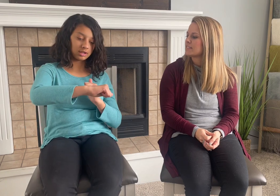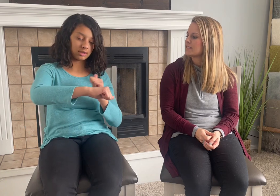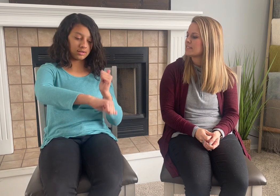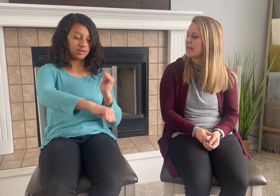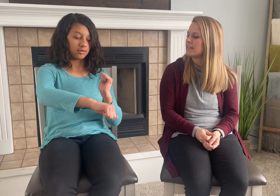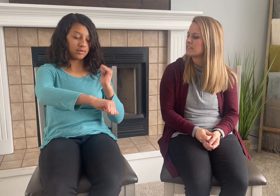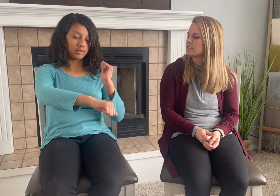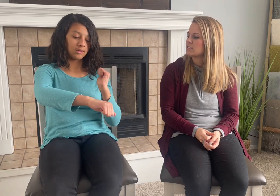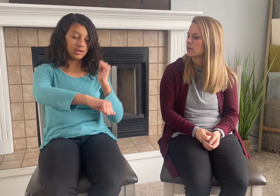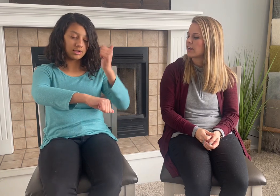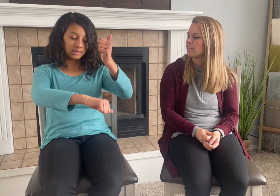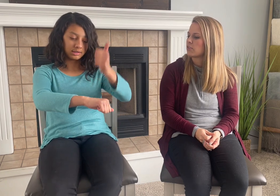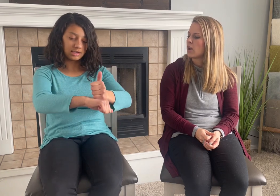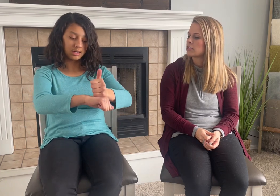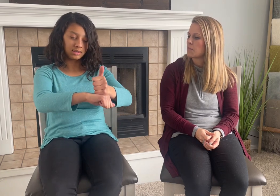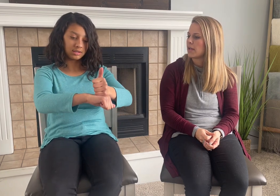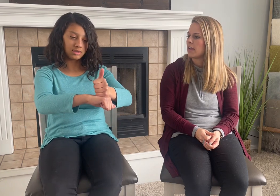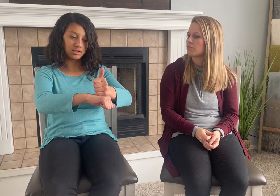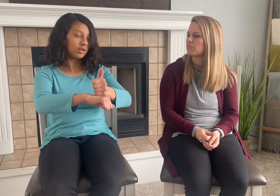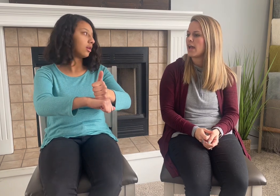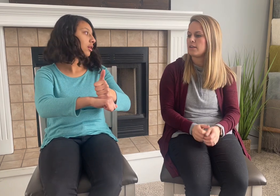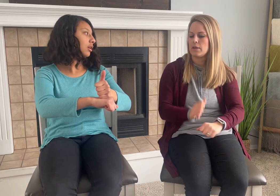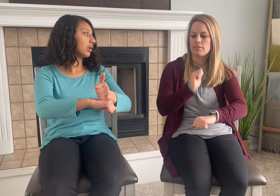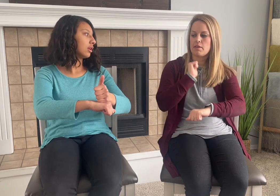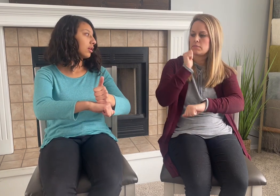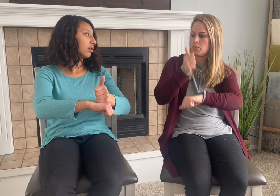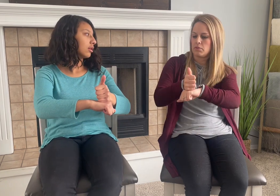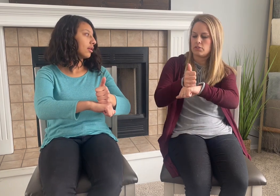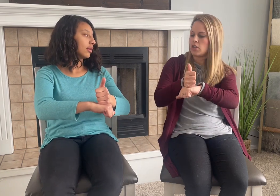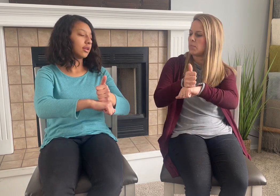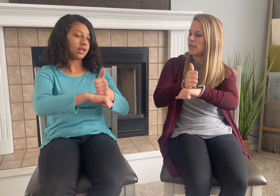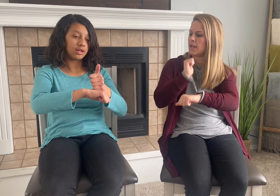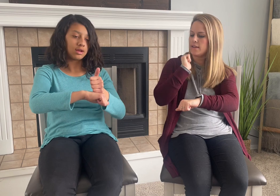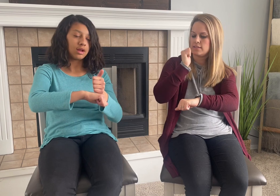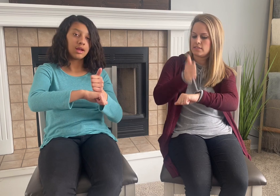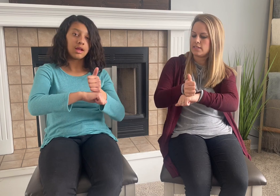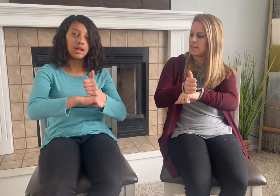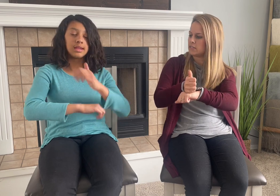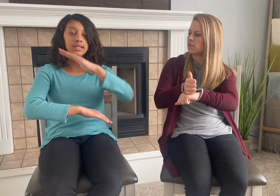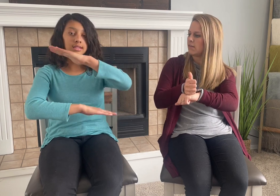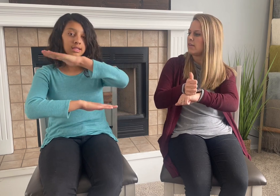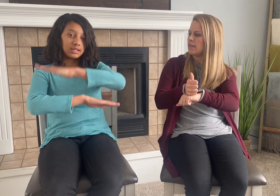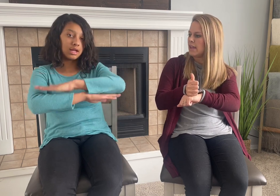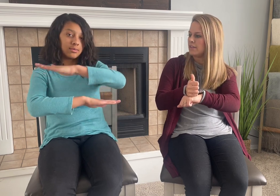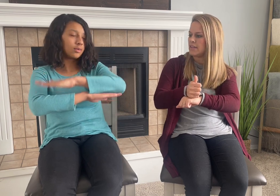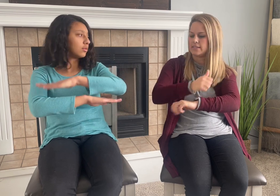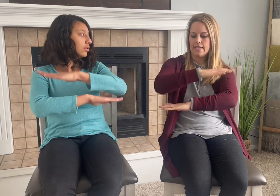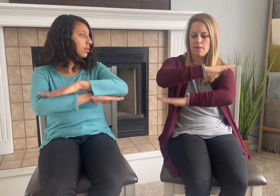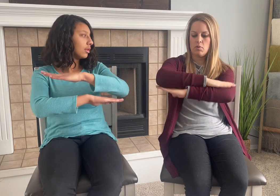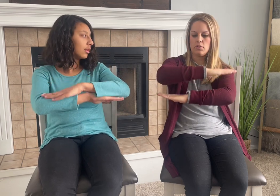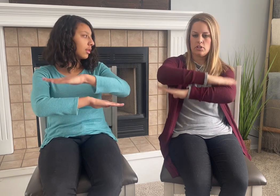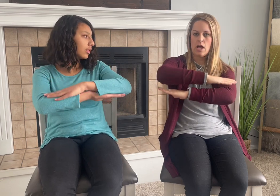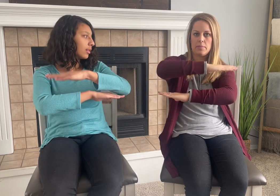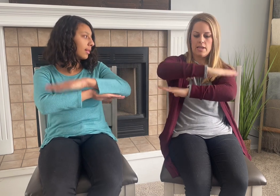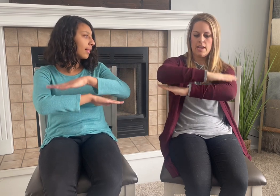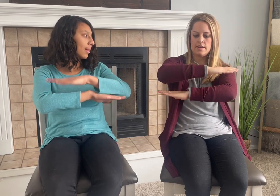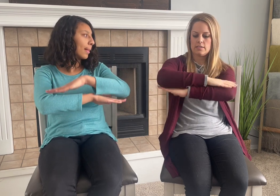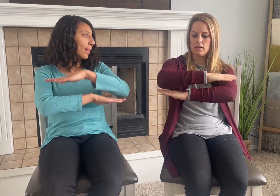set. So you're going to have your non-dominant hand flat and make a thumbs up with your dominant hand set. And then table, your dominant hand is on